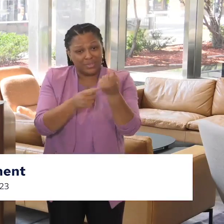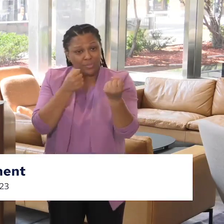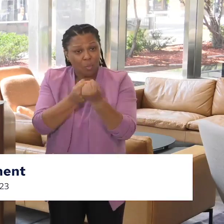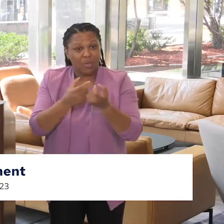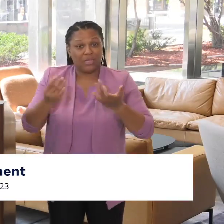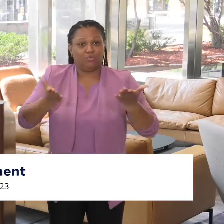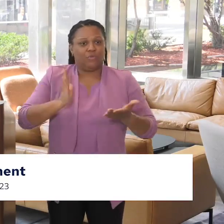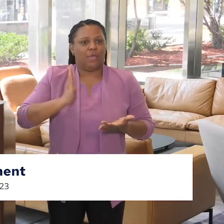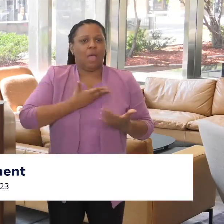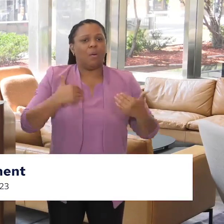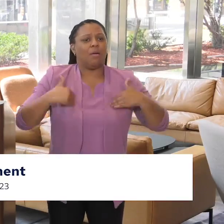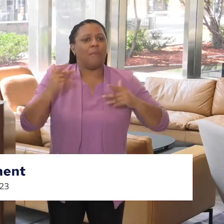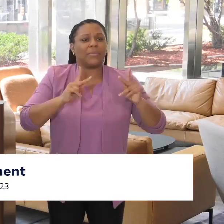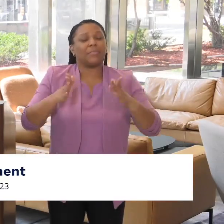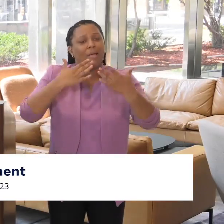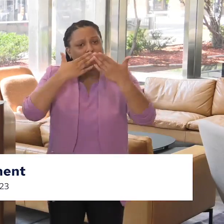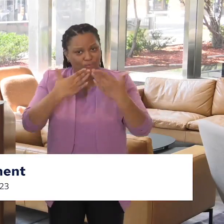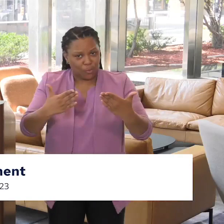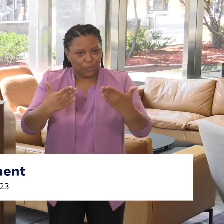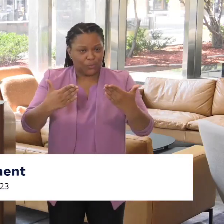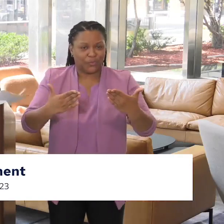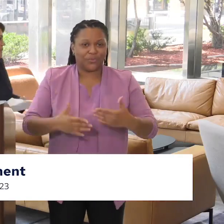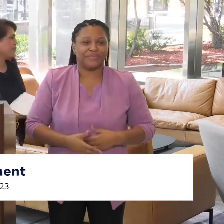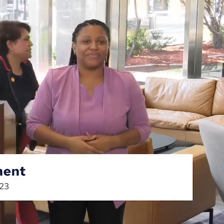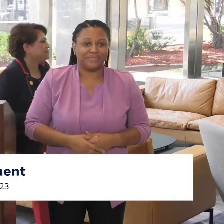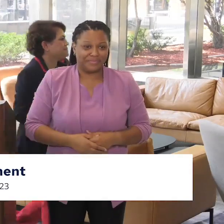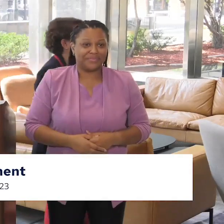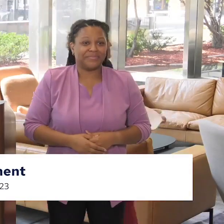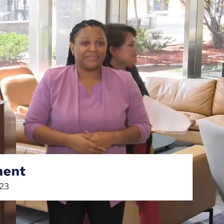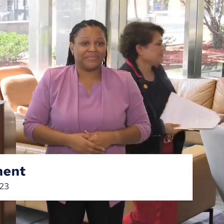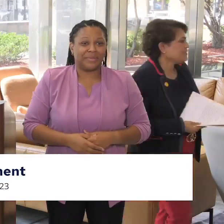our youth. Thank you for this opportunity, Ling.